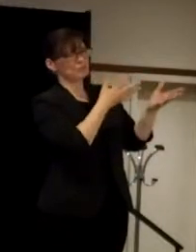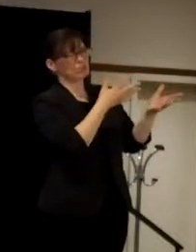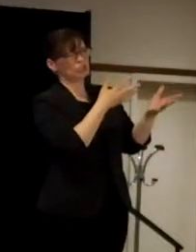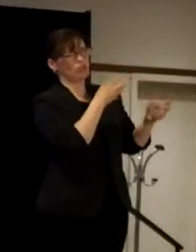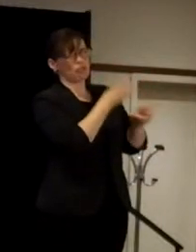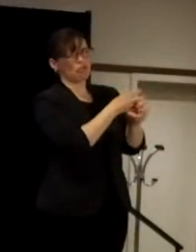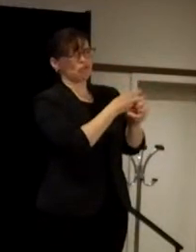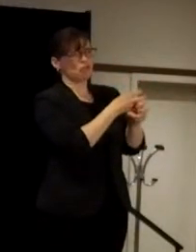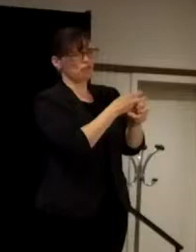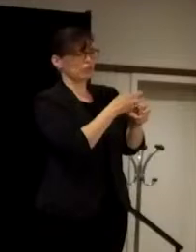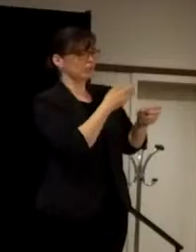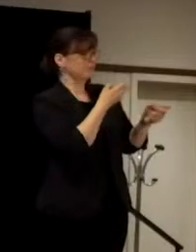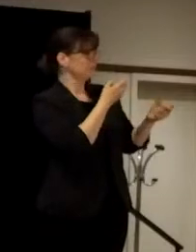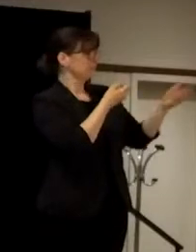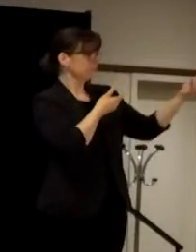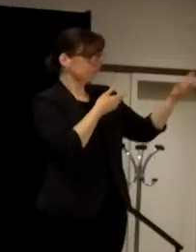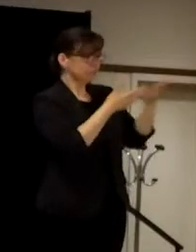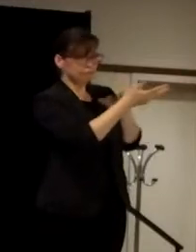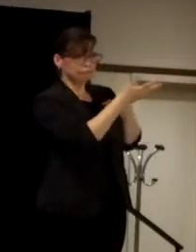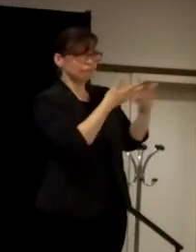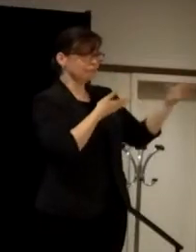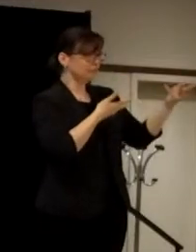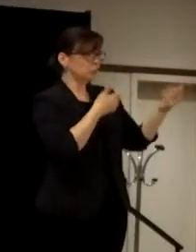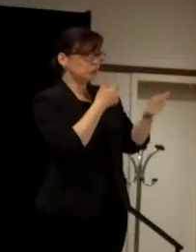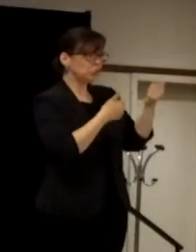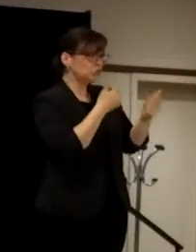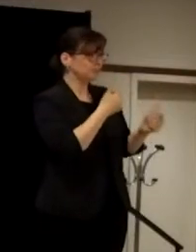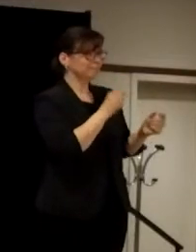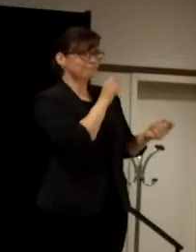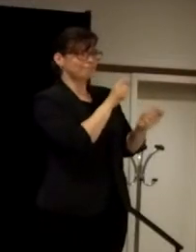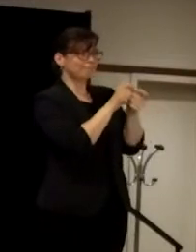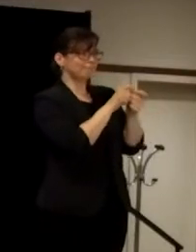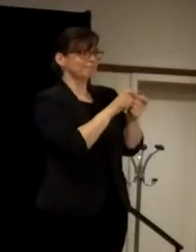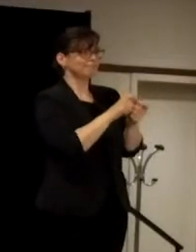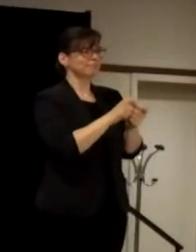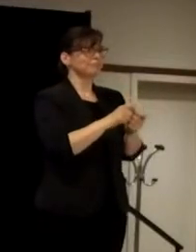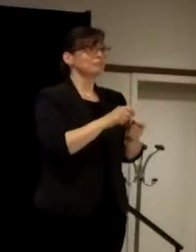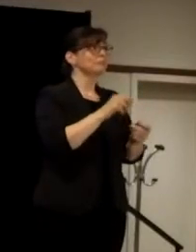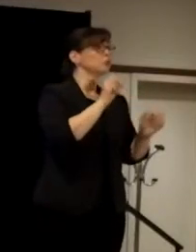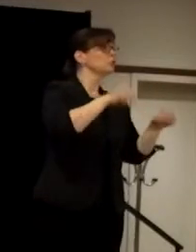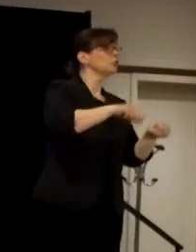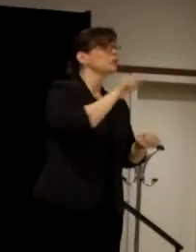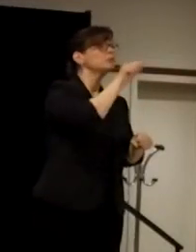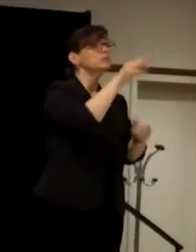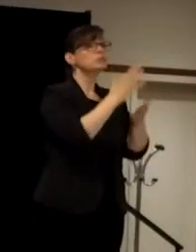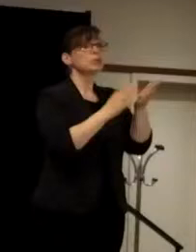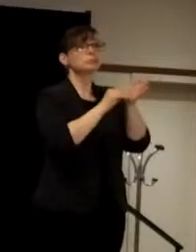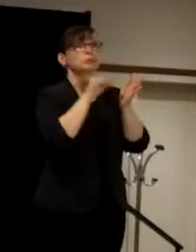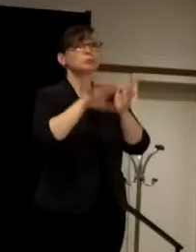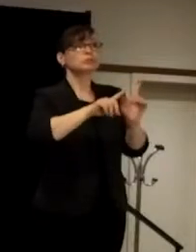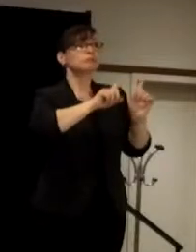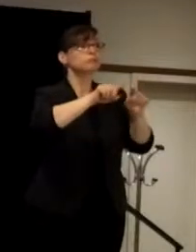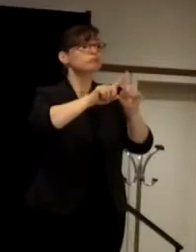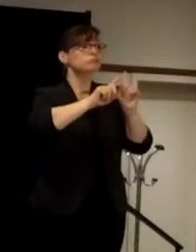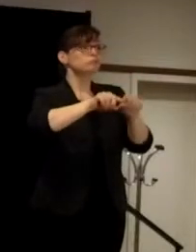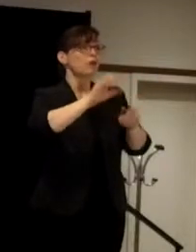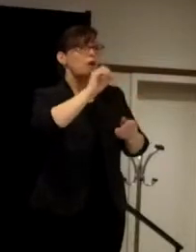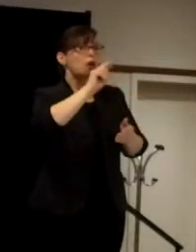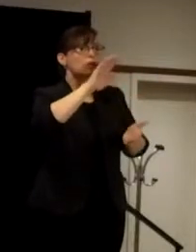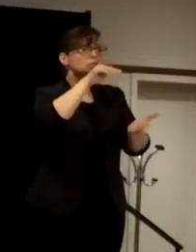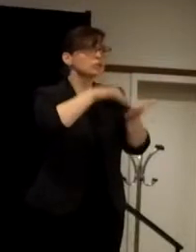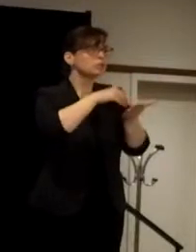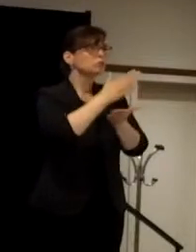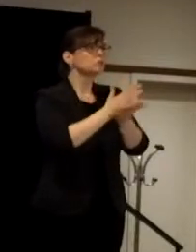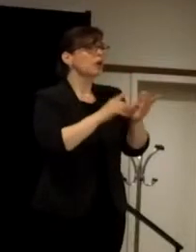distribution now. You can go to drugstores, you can go to Wegmans, you can go fairgrounds, you go here. You have the pop-ups, and it